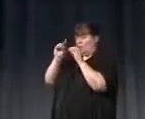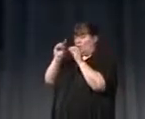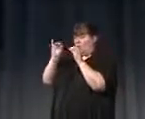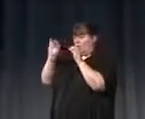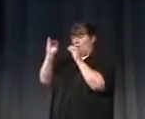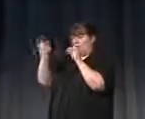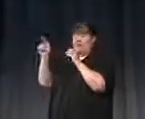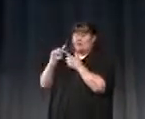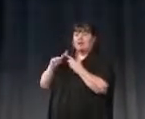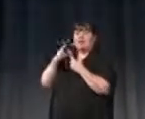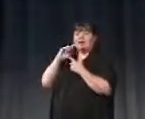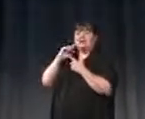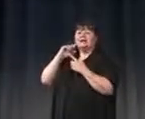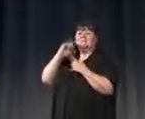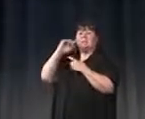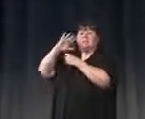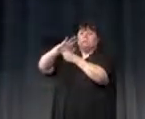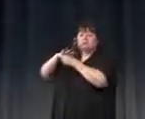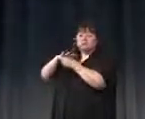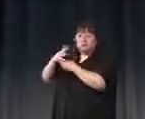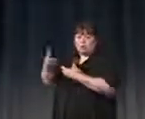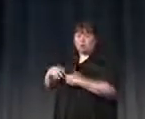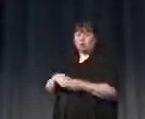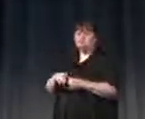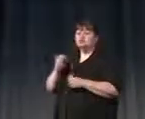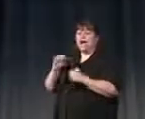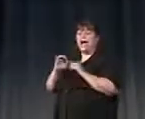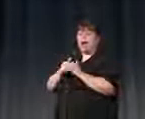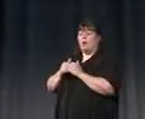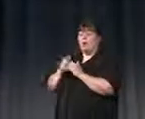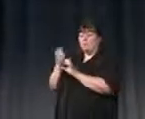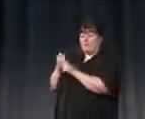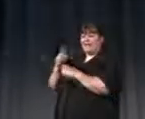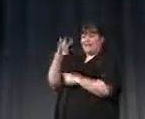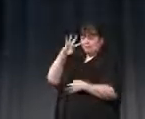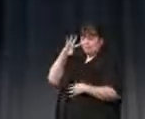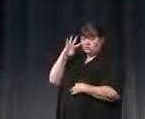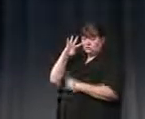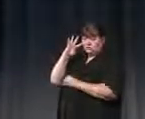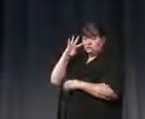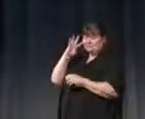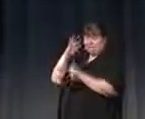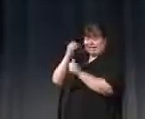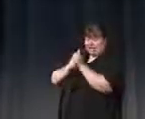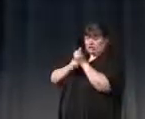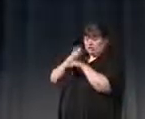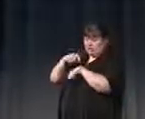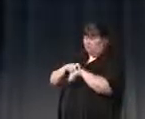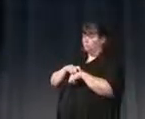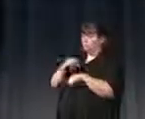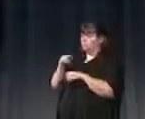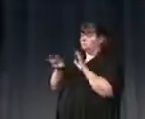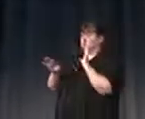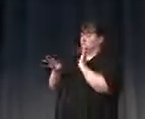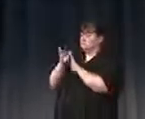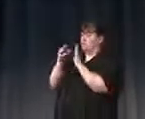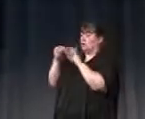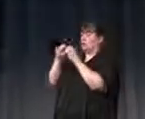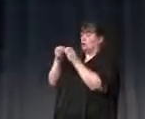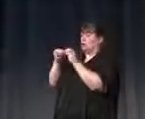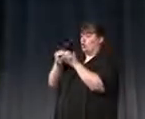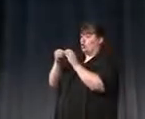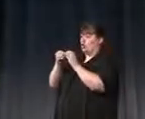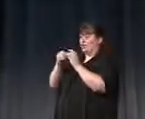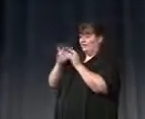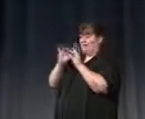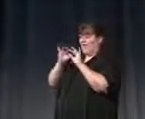moment in time what the sound pressure would be. Okay? And so the way that we would generate one of these random sounds is at each of those points in time, we just randomly choose a number. Okay? And then we get